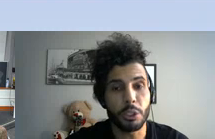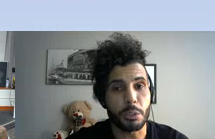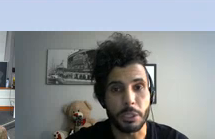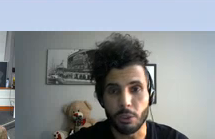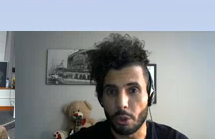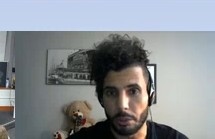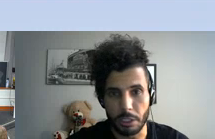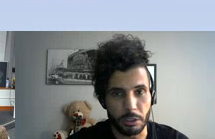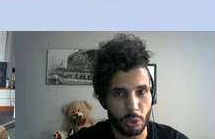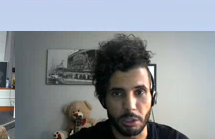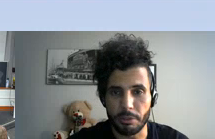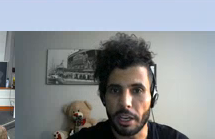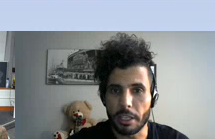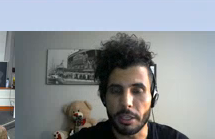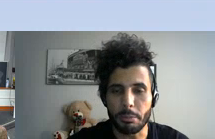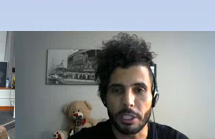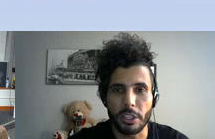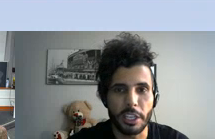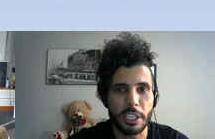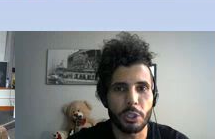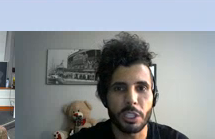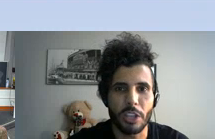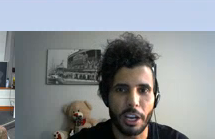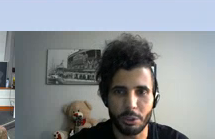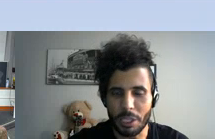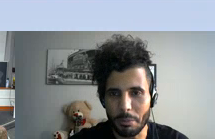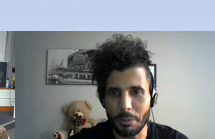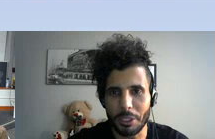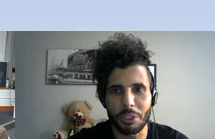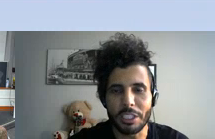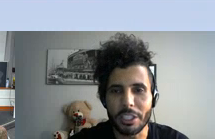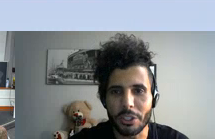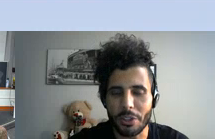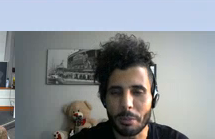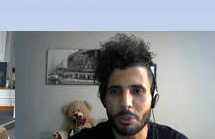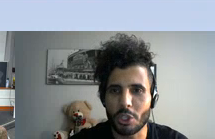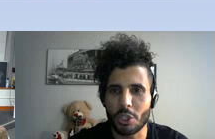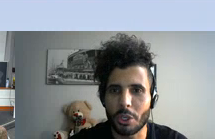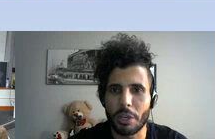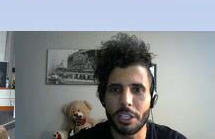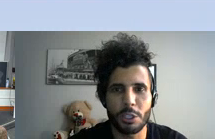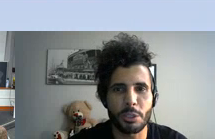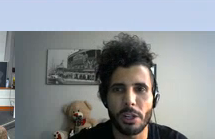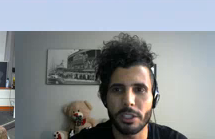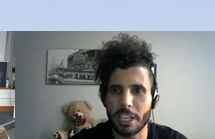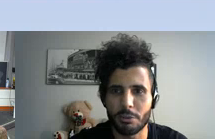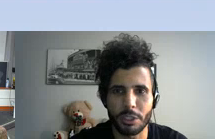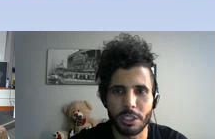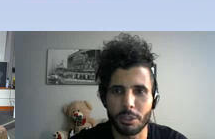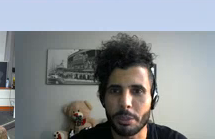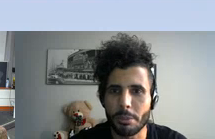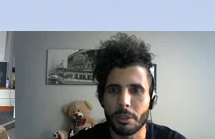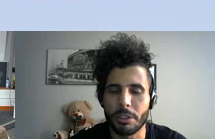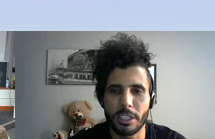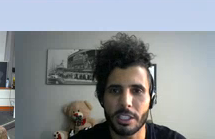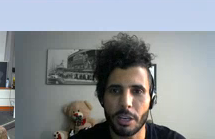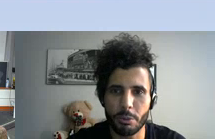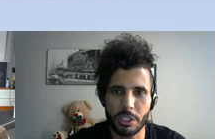could speak normally, totally fine, but they couldn't talk to him. He couldn't hear them. So, and it's a small town, 400 people in